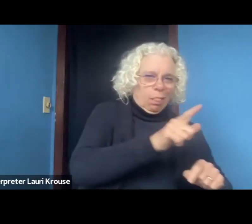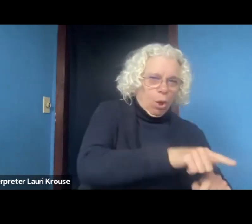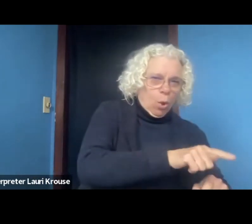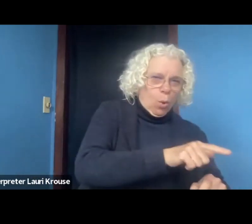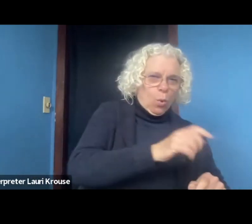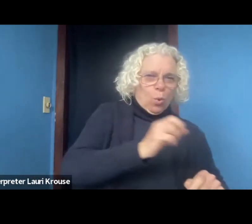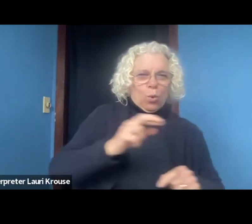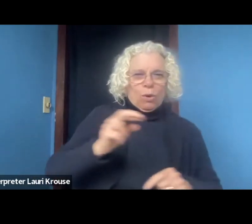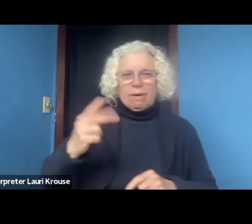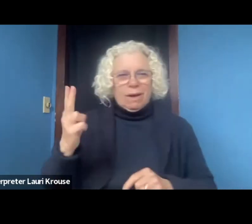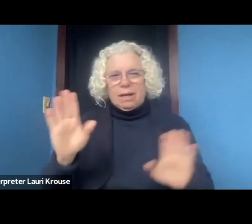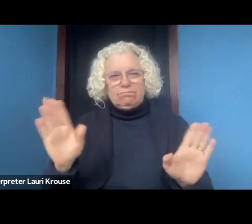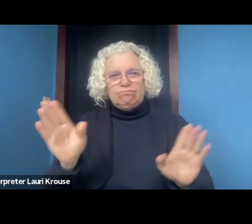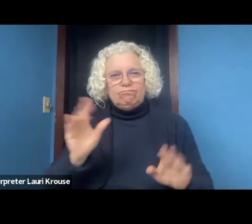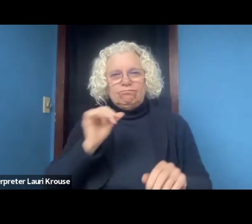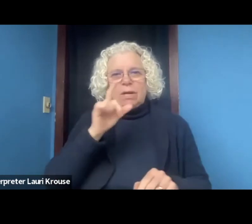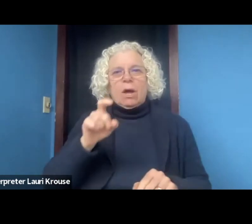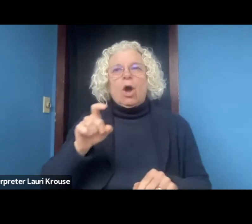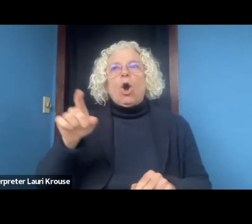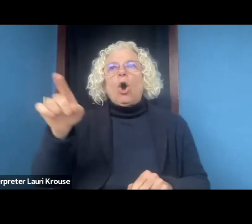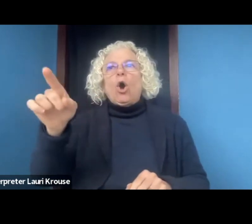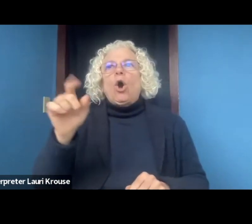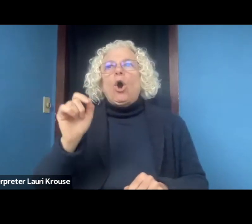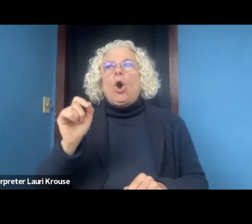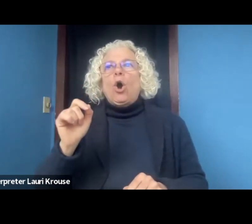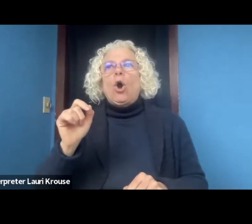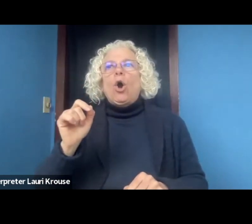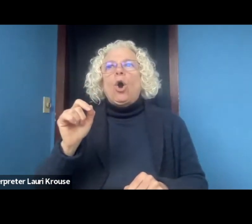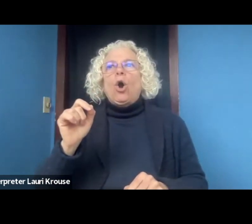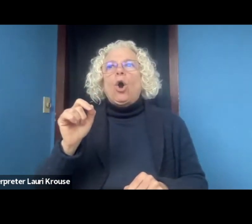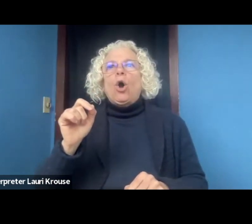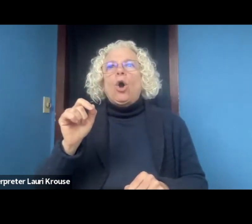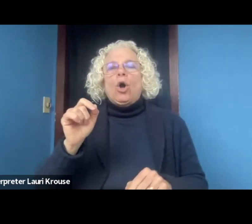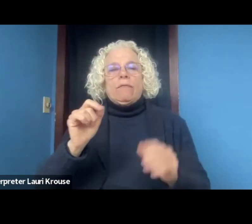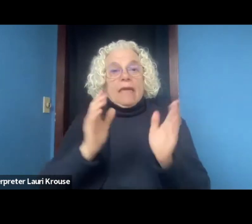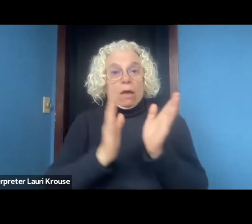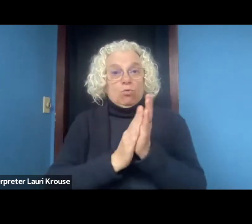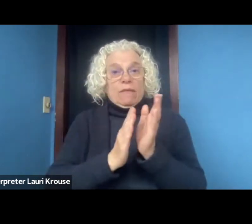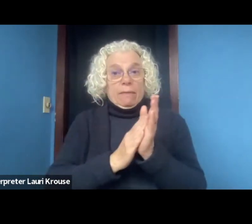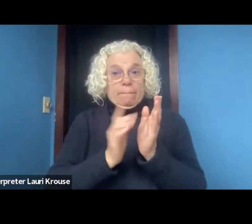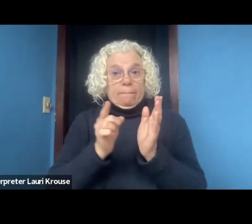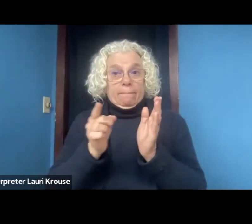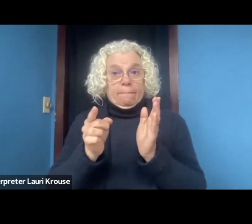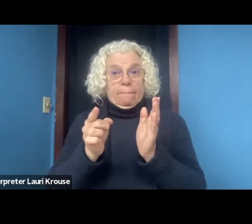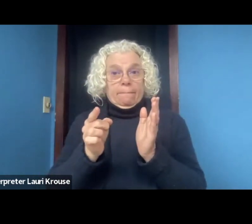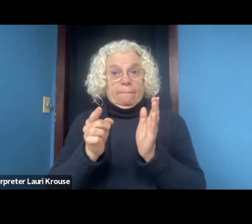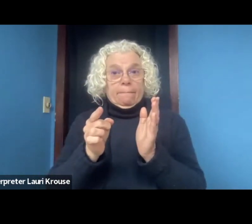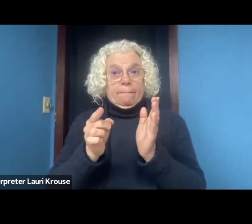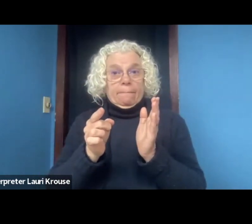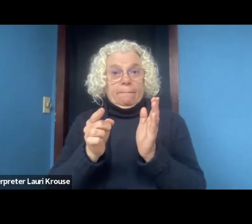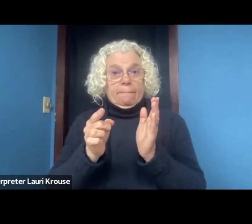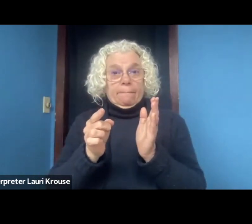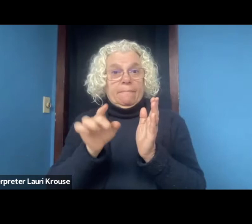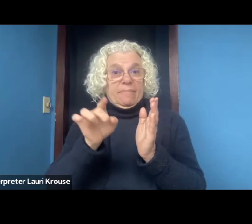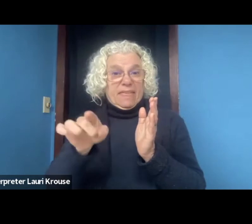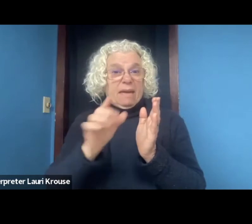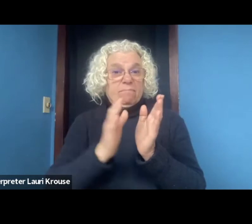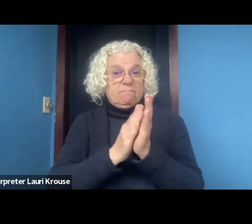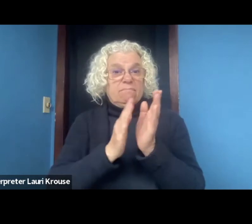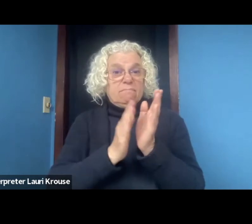to decide. Oh, the original rhythm. If you want to use a rhythm, we can have that going,